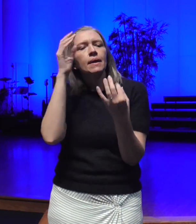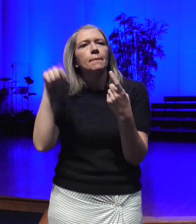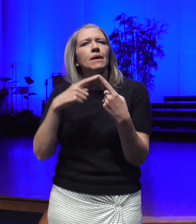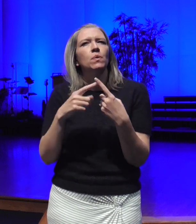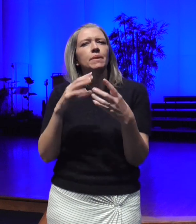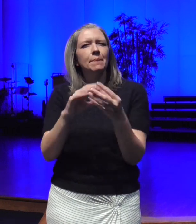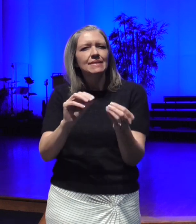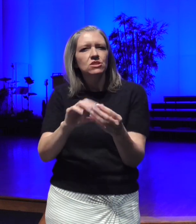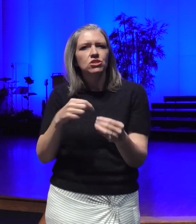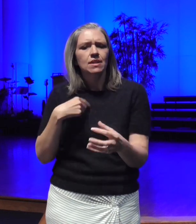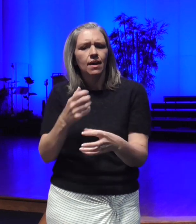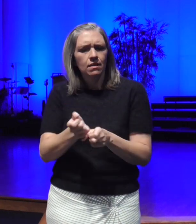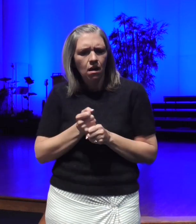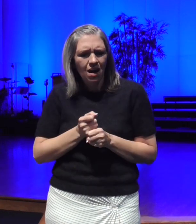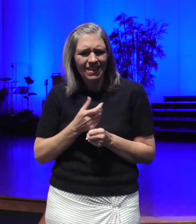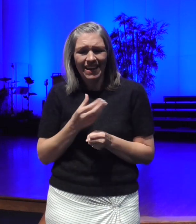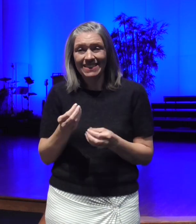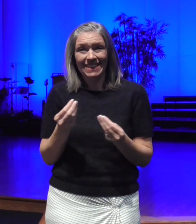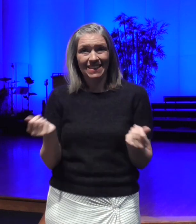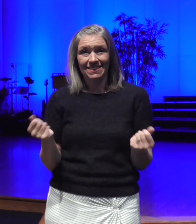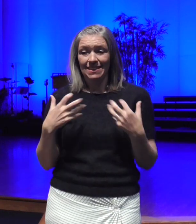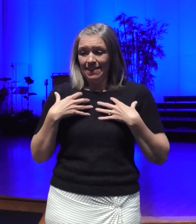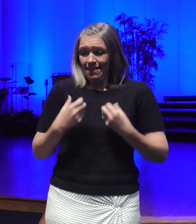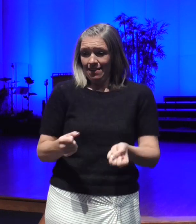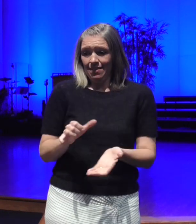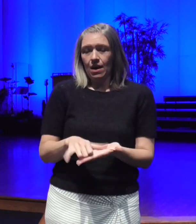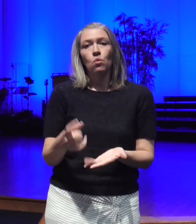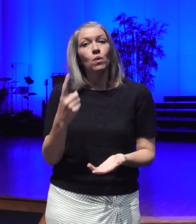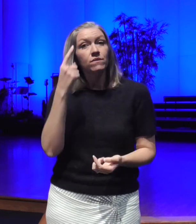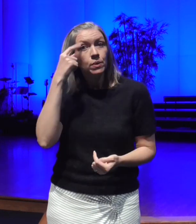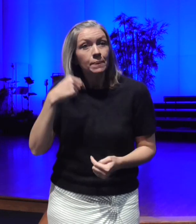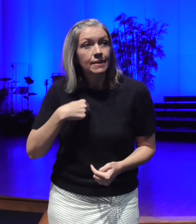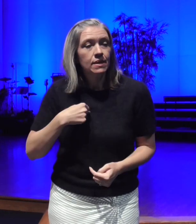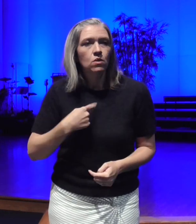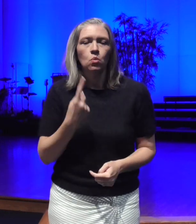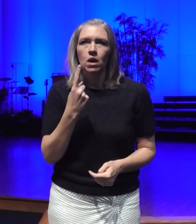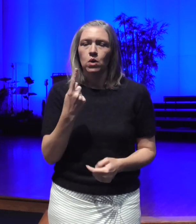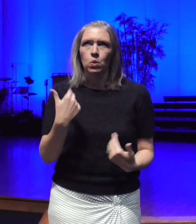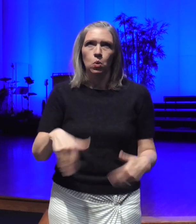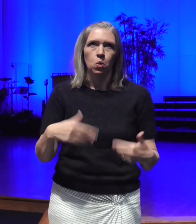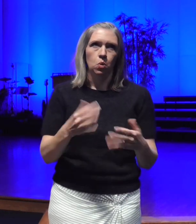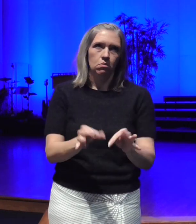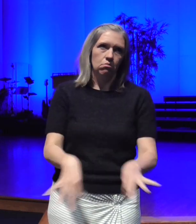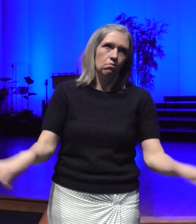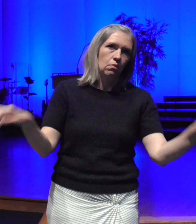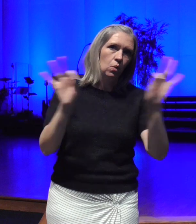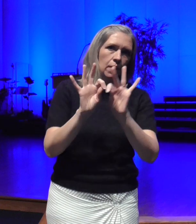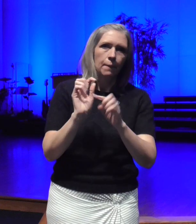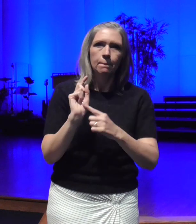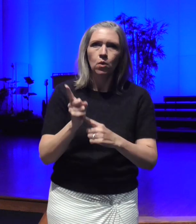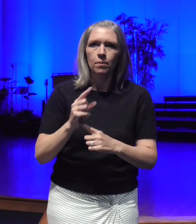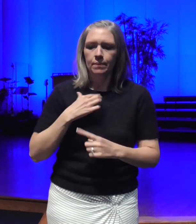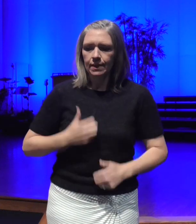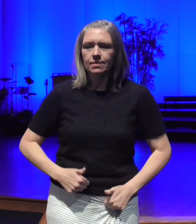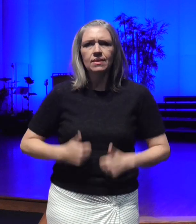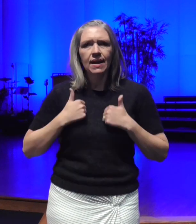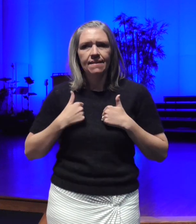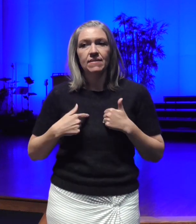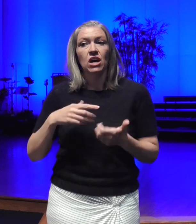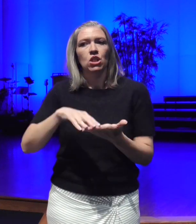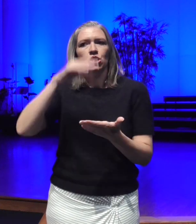we got and healing those messages. I know for me, here's one of my formative moments where I learned not to accept